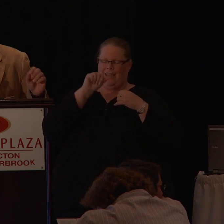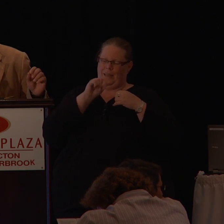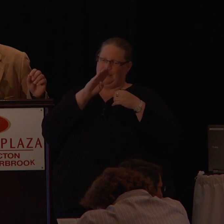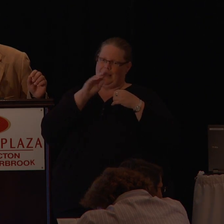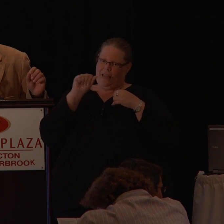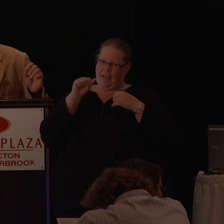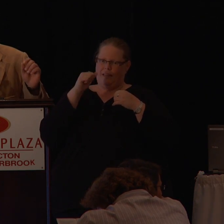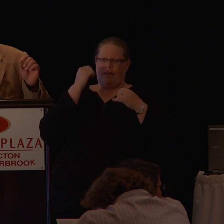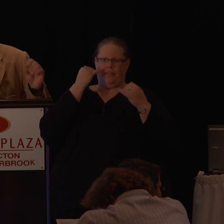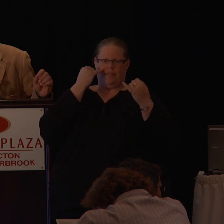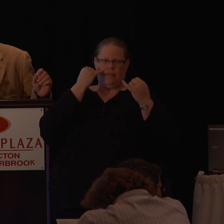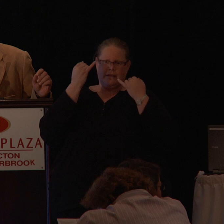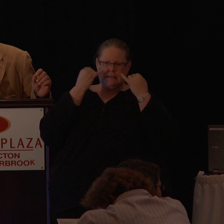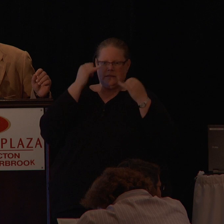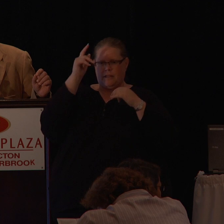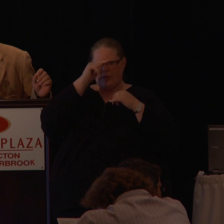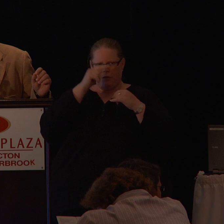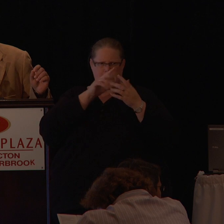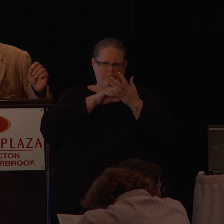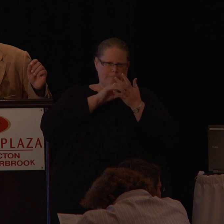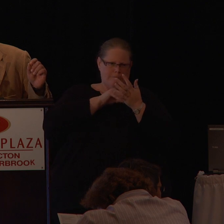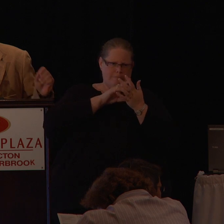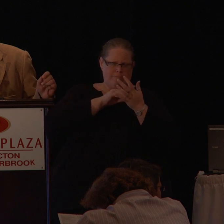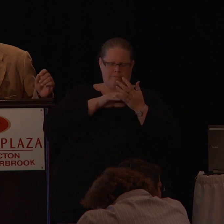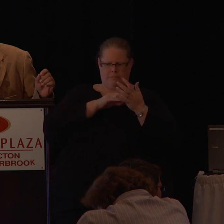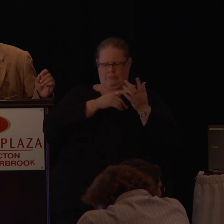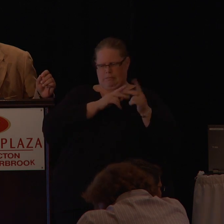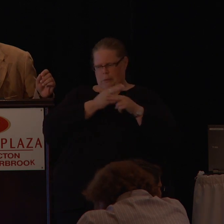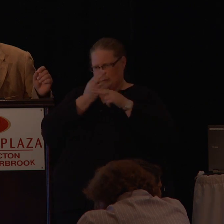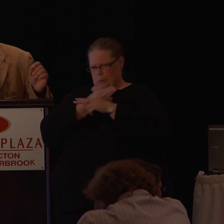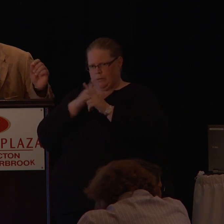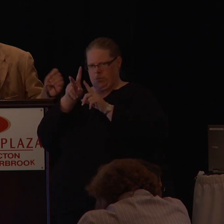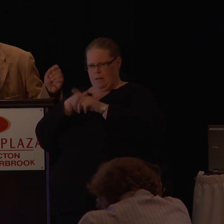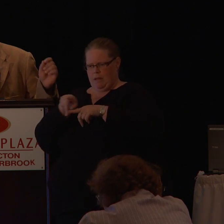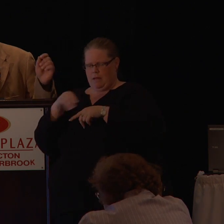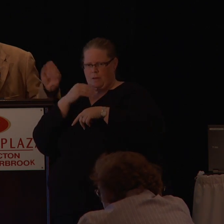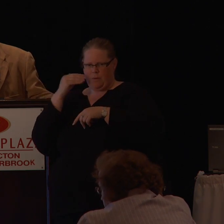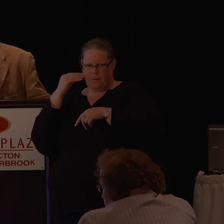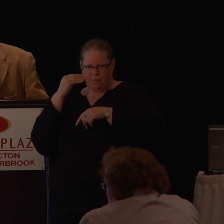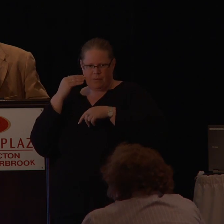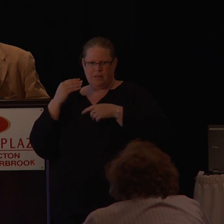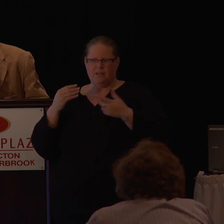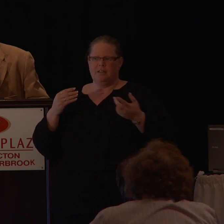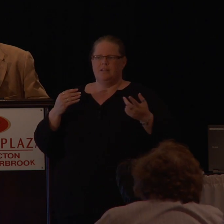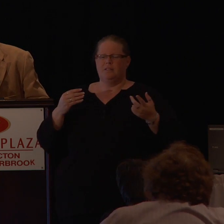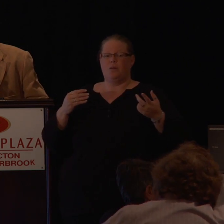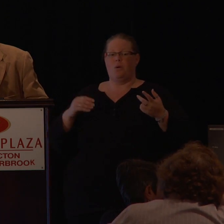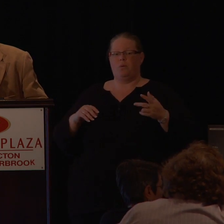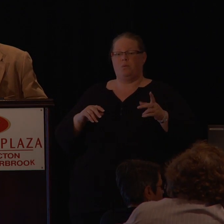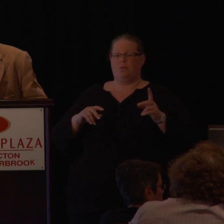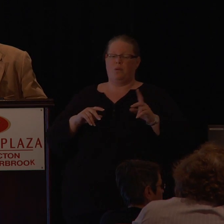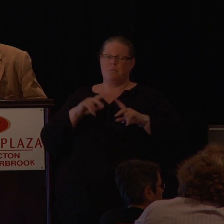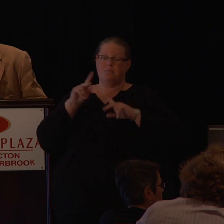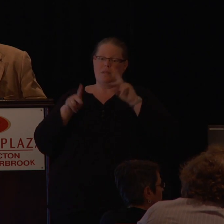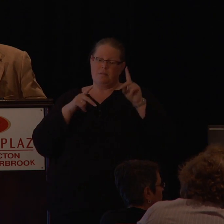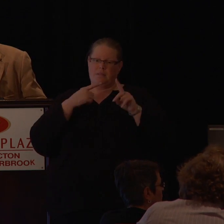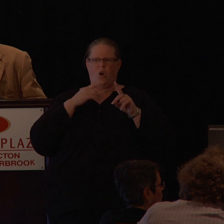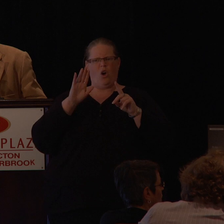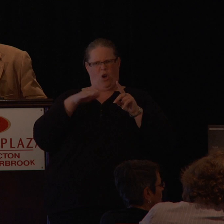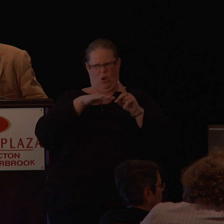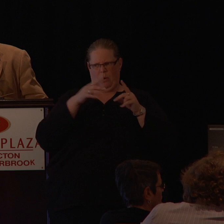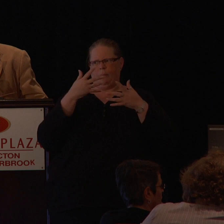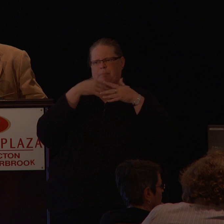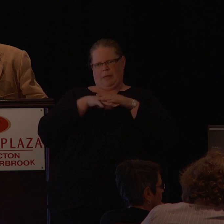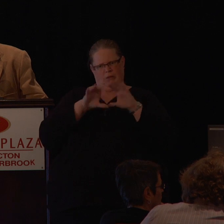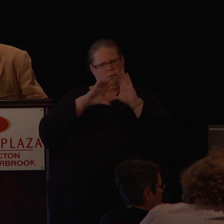So all I'm saying is don't buy the panacea that the mainstream classroom is the solution.